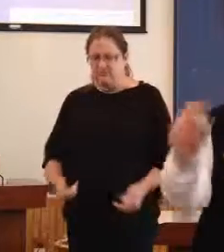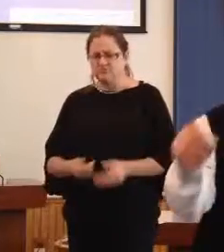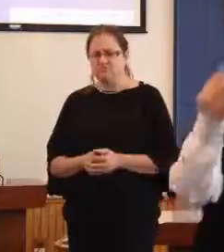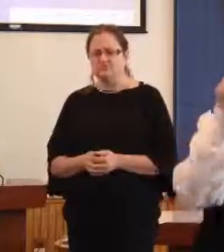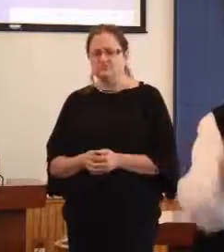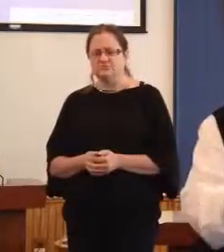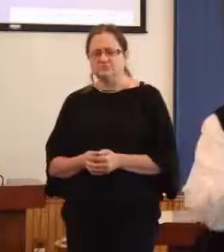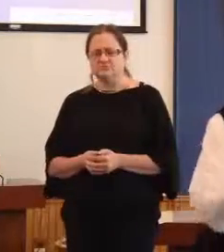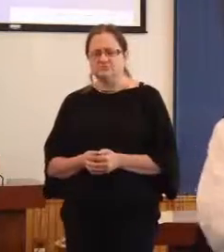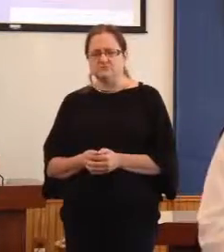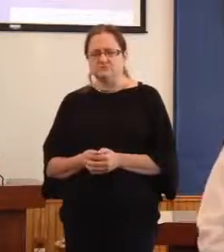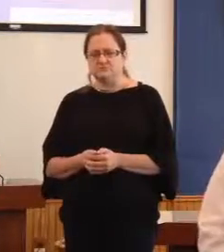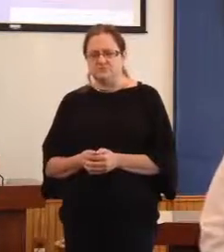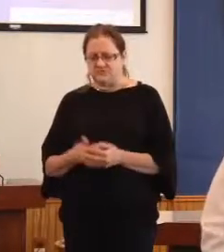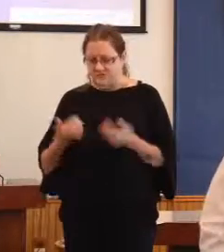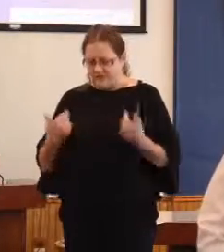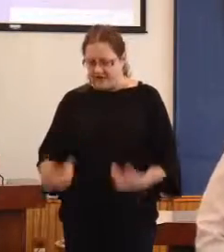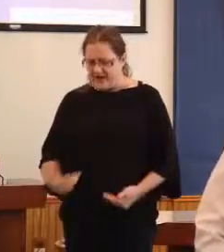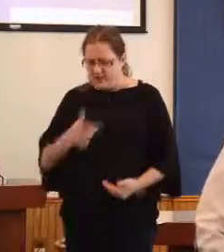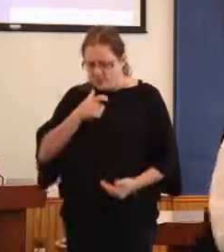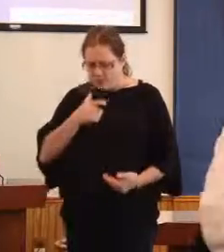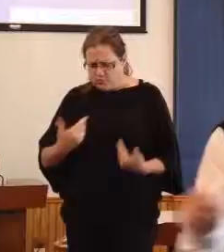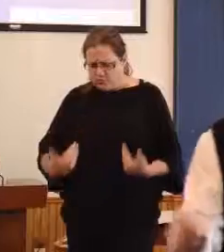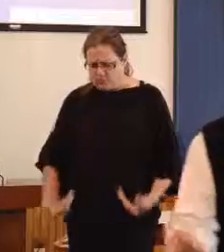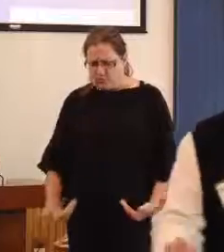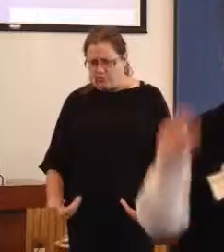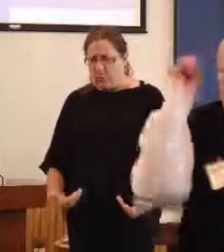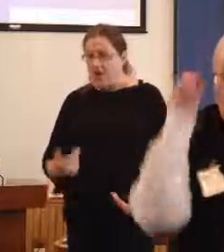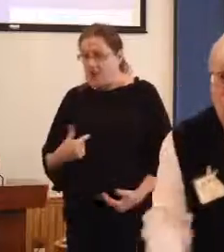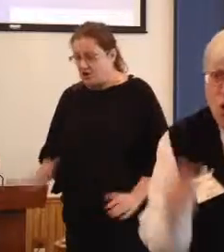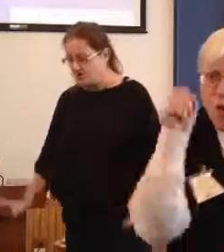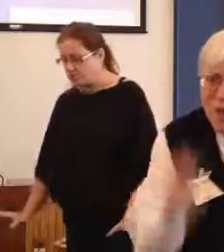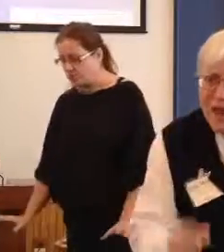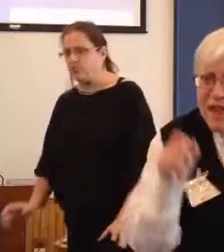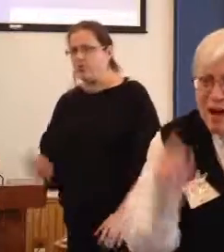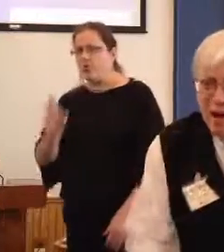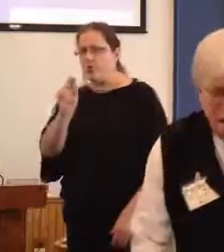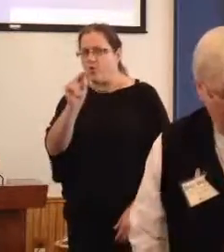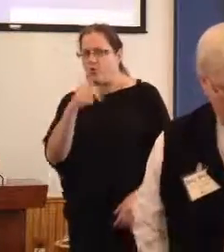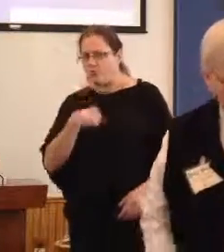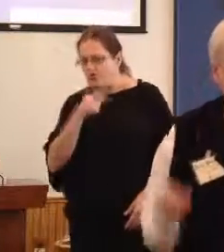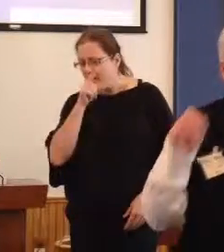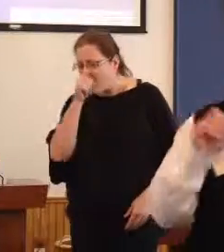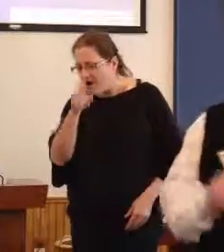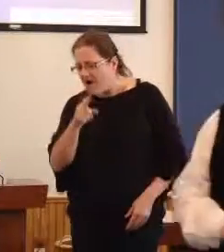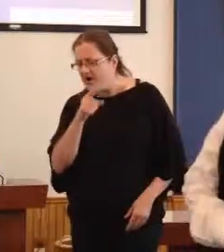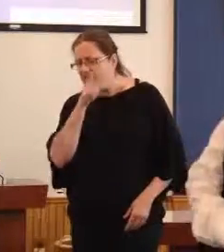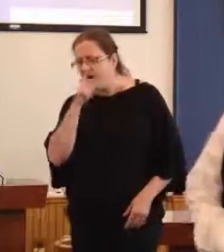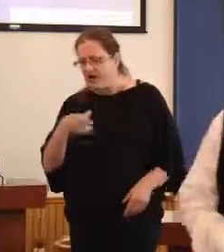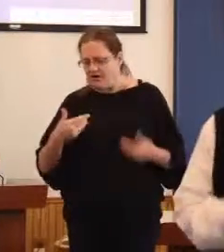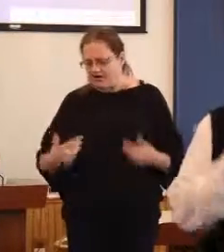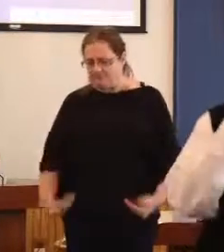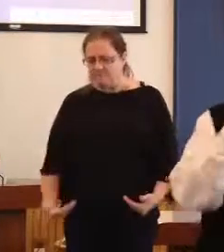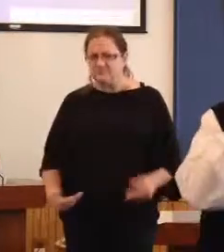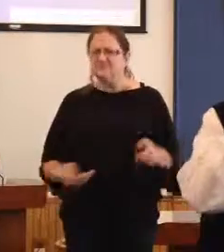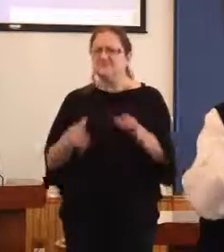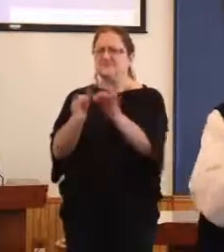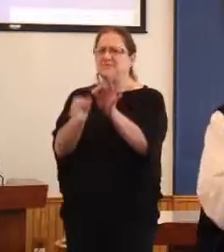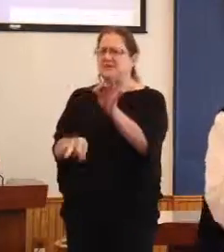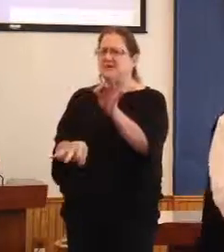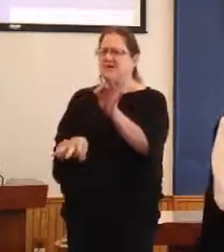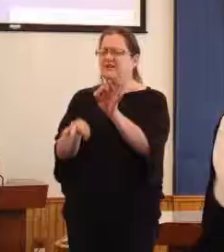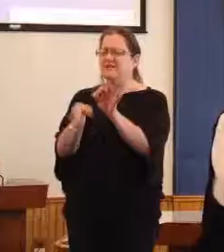that who we are, not what we do, who we are is sinful. And